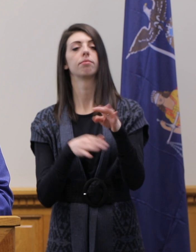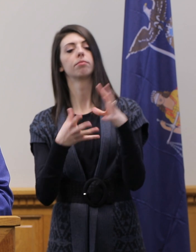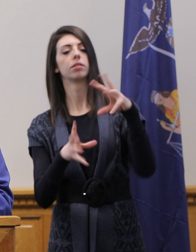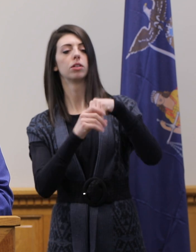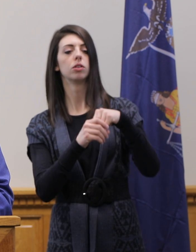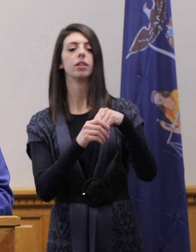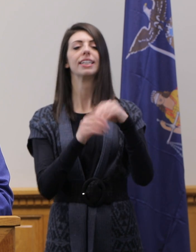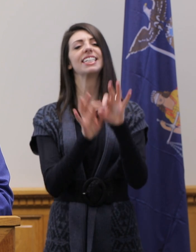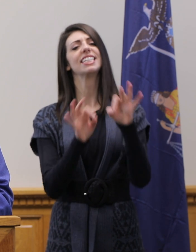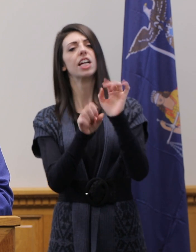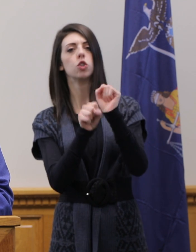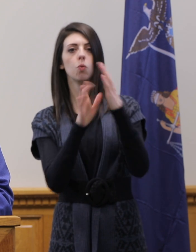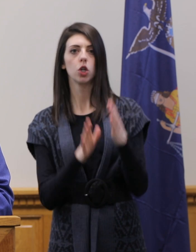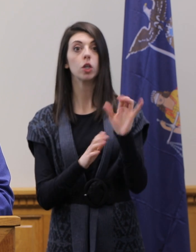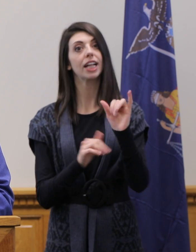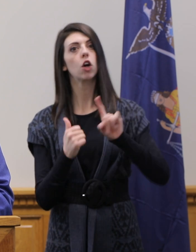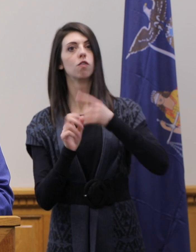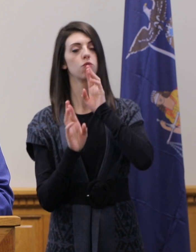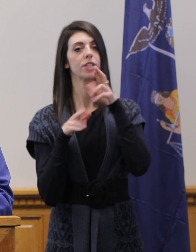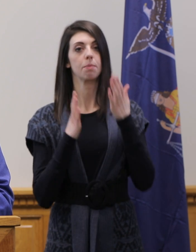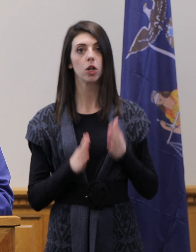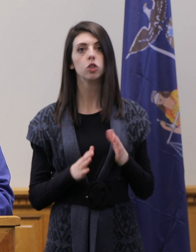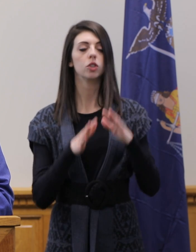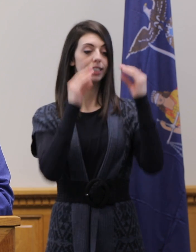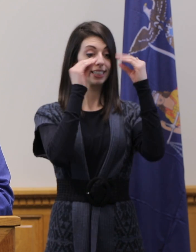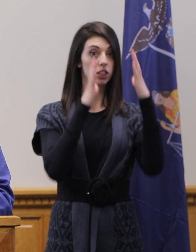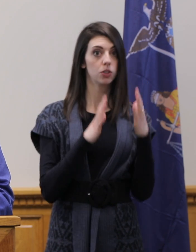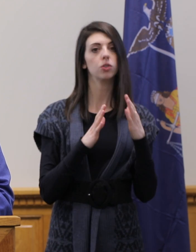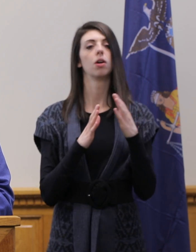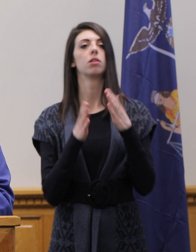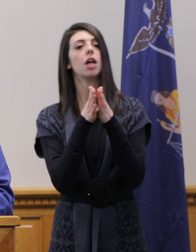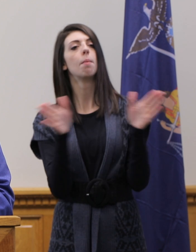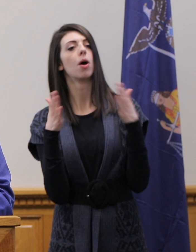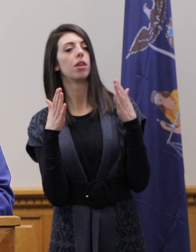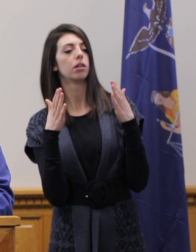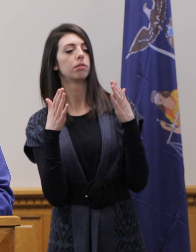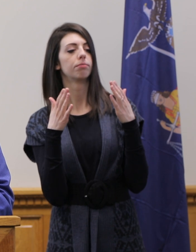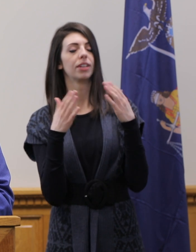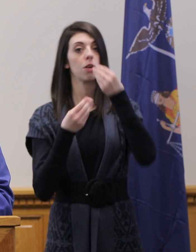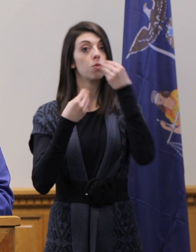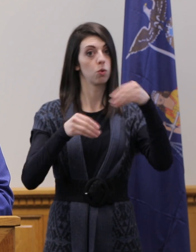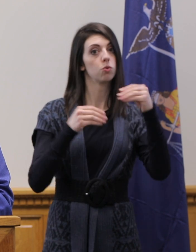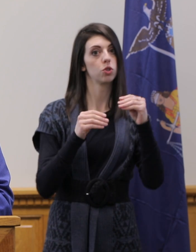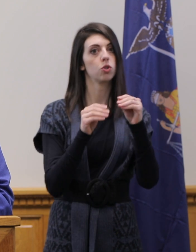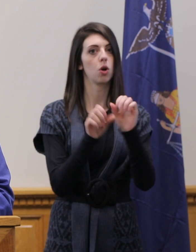essential workers such as first responders, educators, and public-facing grocery store workers.